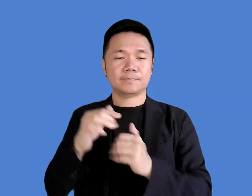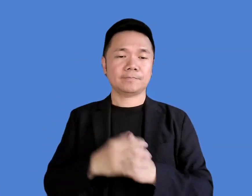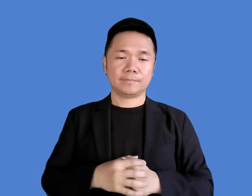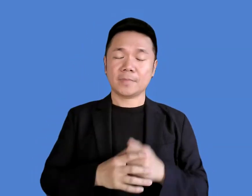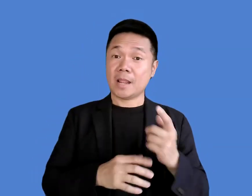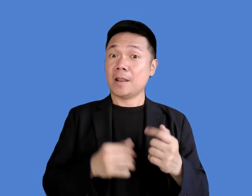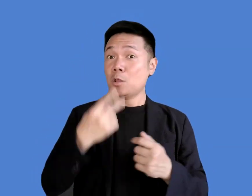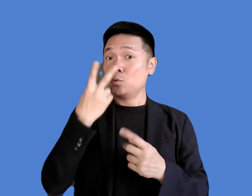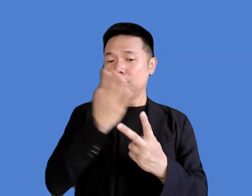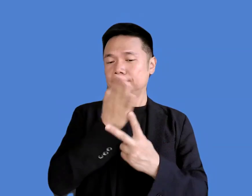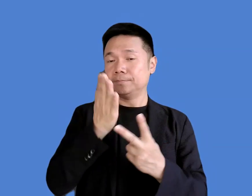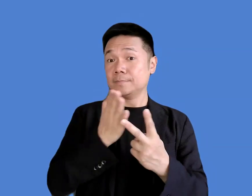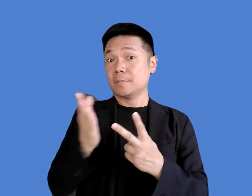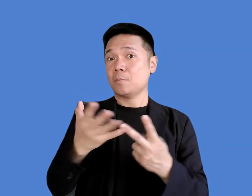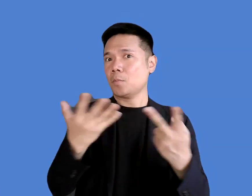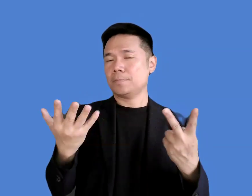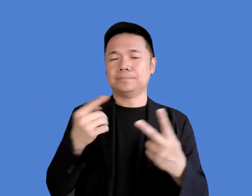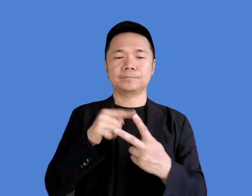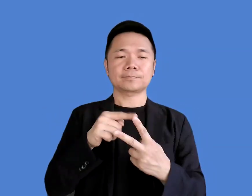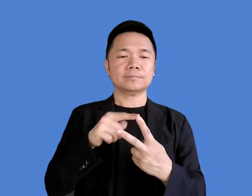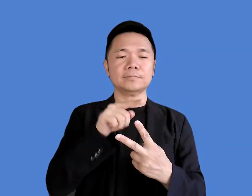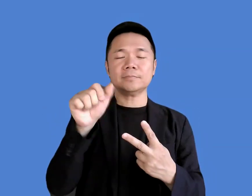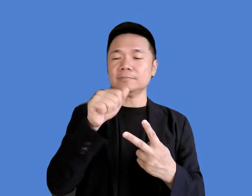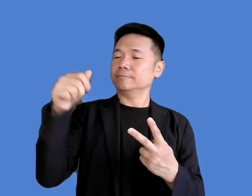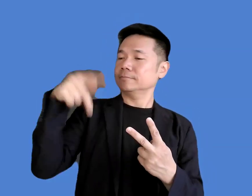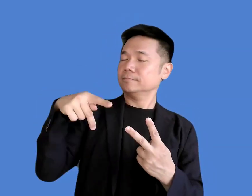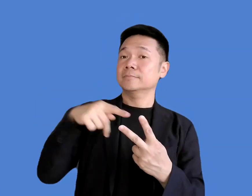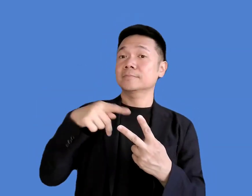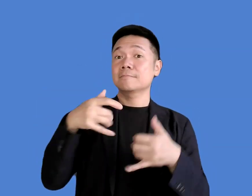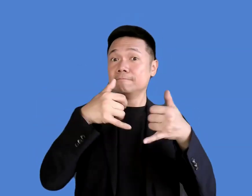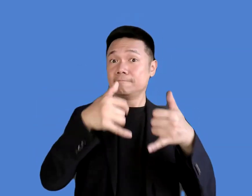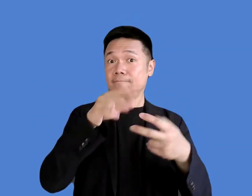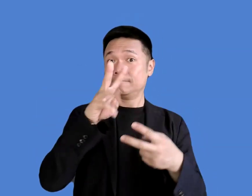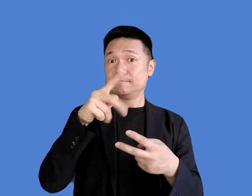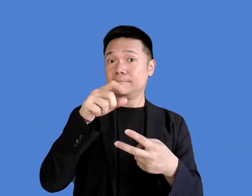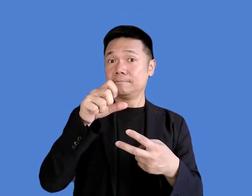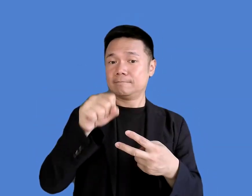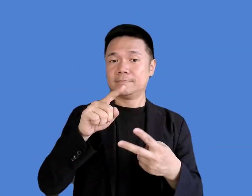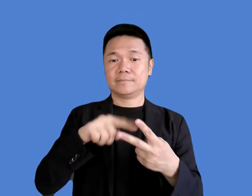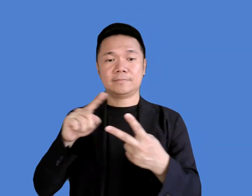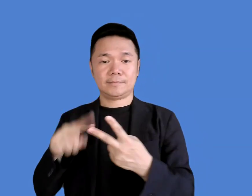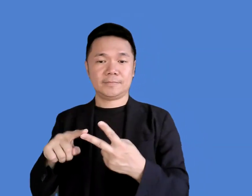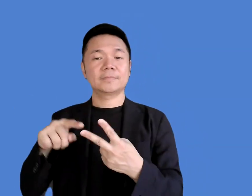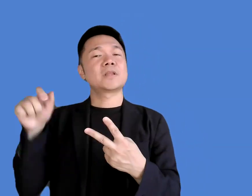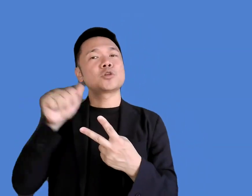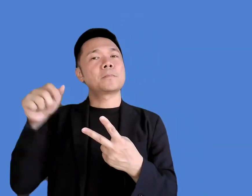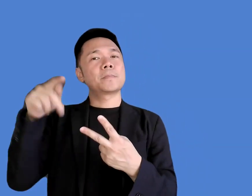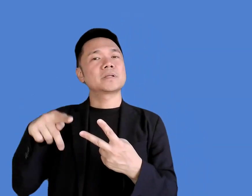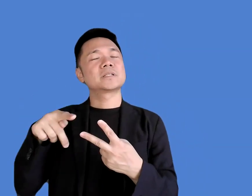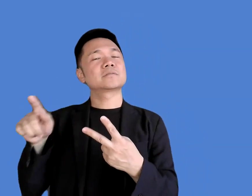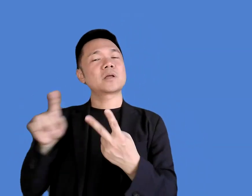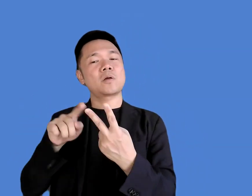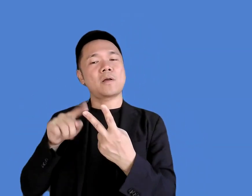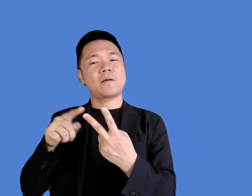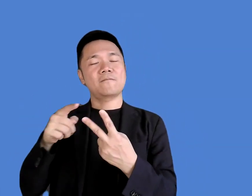key platforms that we will use are the Asia Pacific WEPs Awards and the Asia Pacific WEPs Forum. So these are going